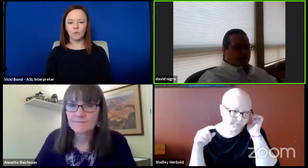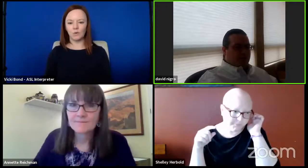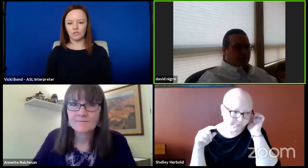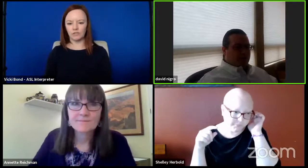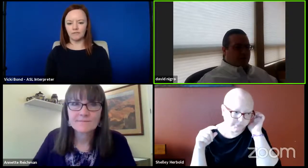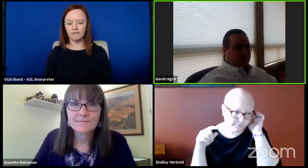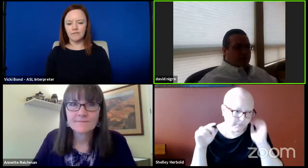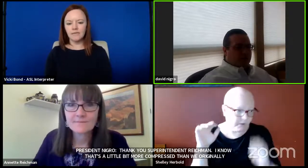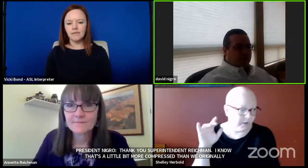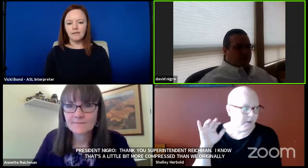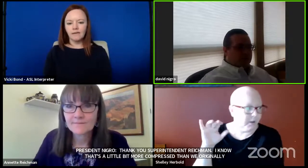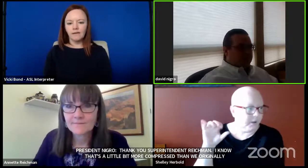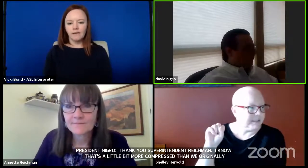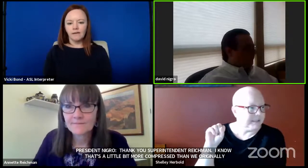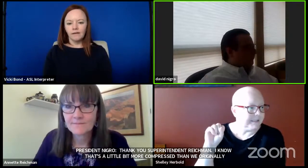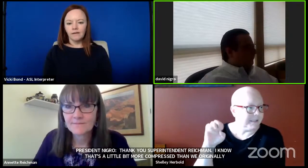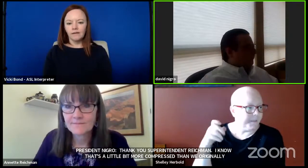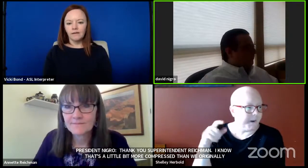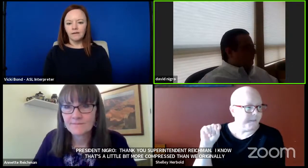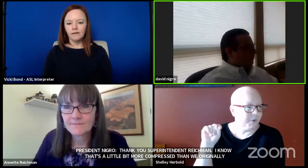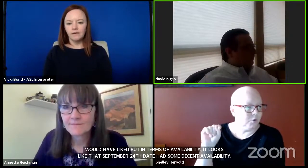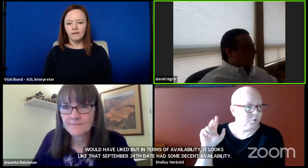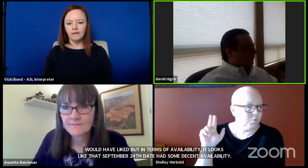I do have a question.